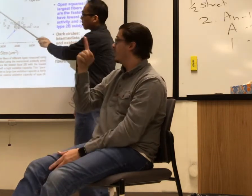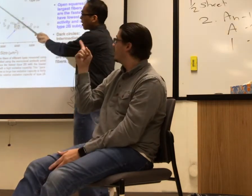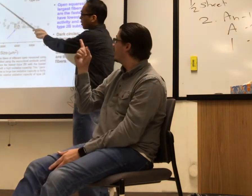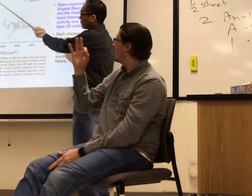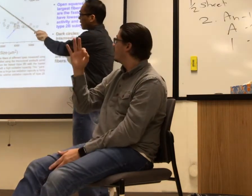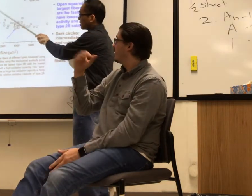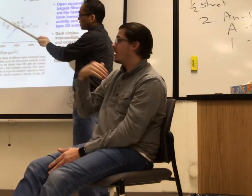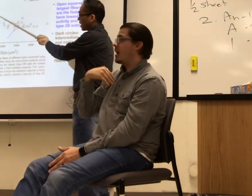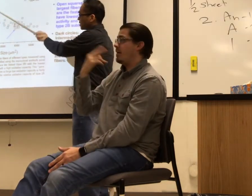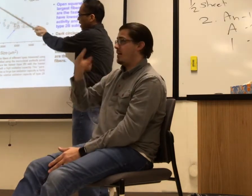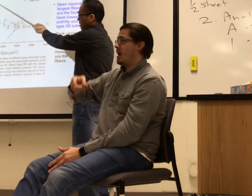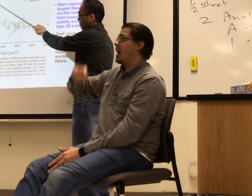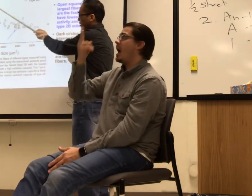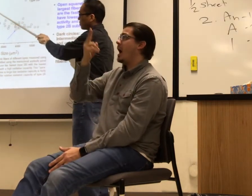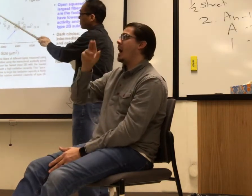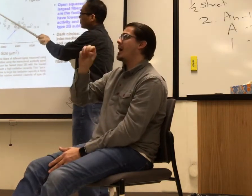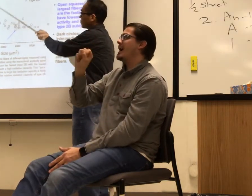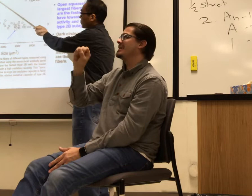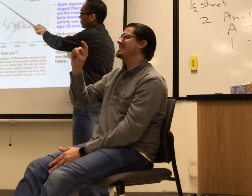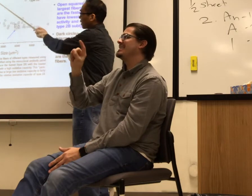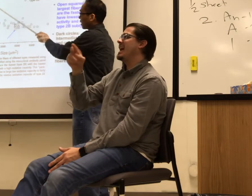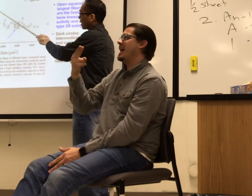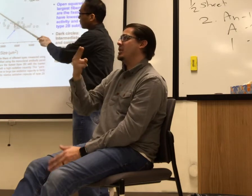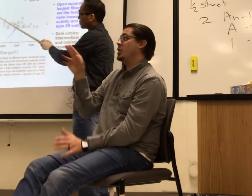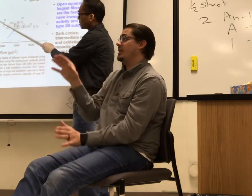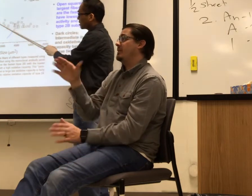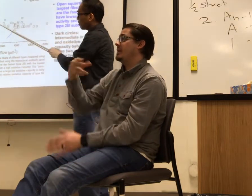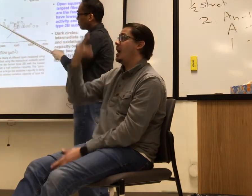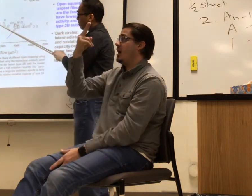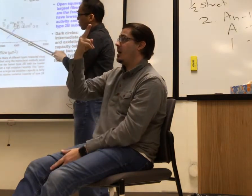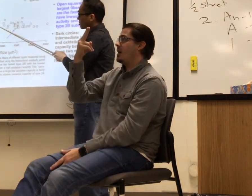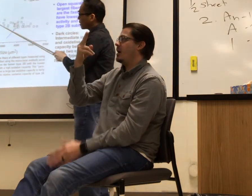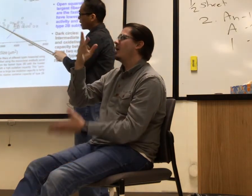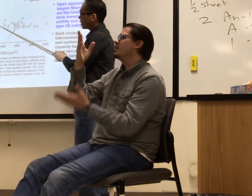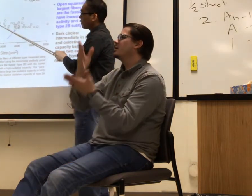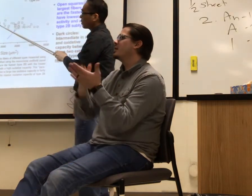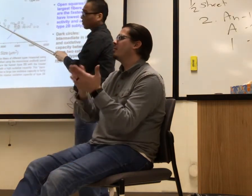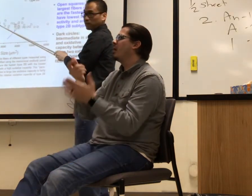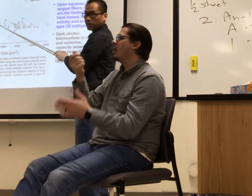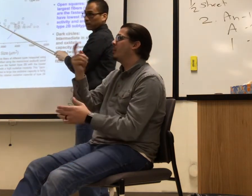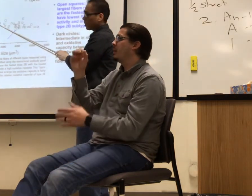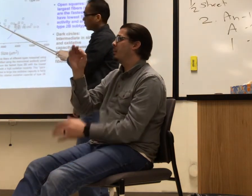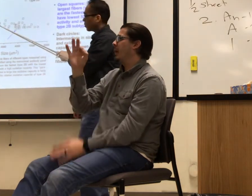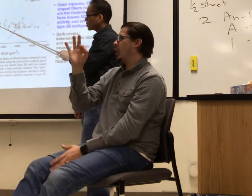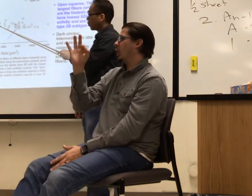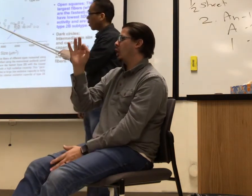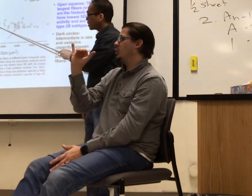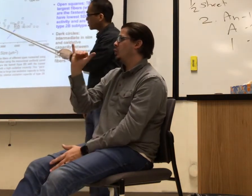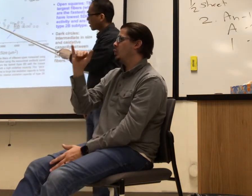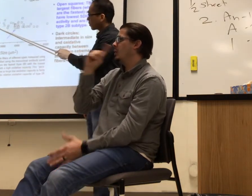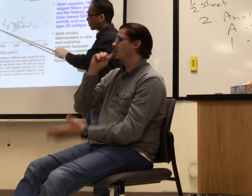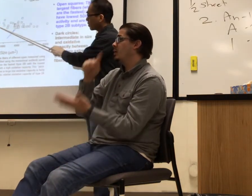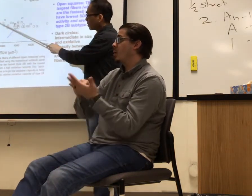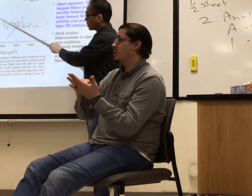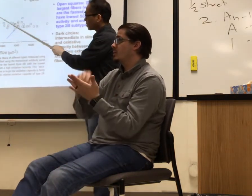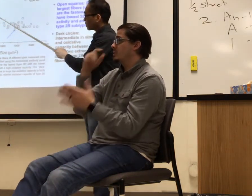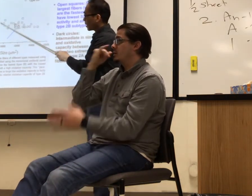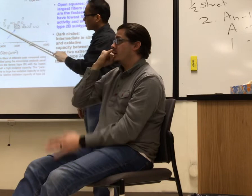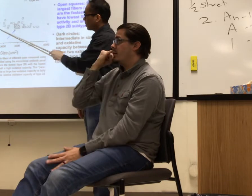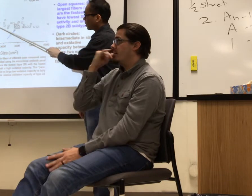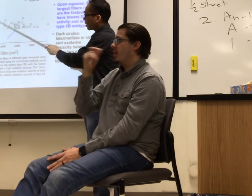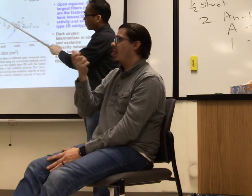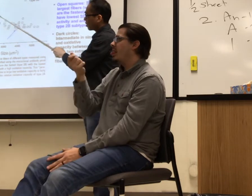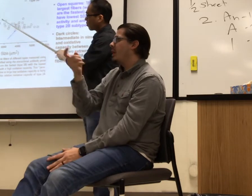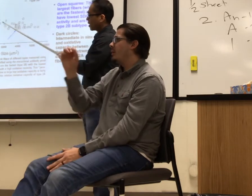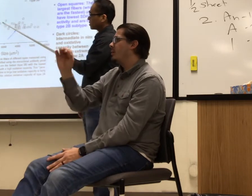a higher amount of SDH activity. Okay, and some of them are slightly bigger. Notice the ones that are